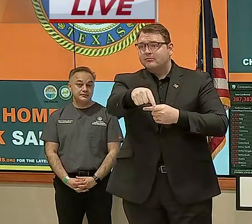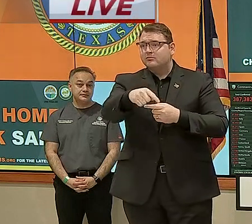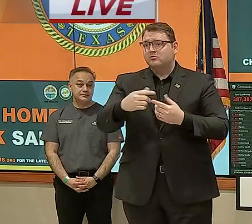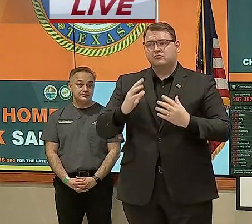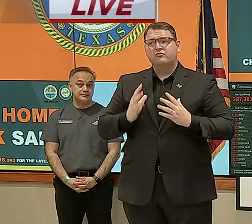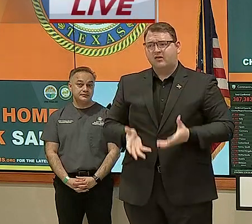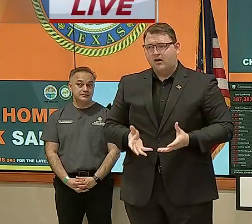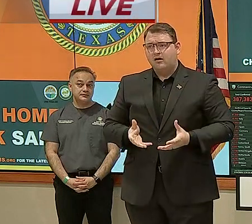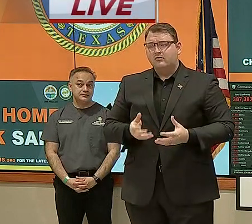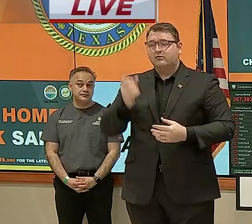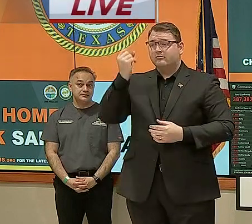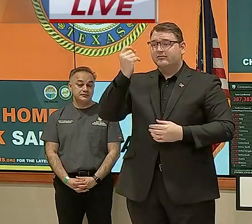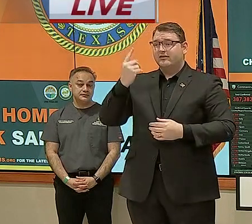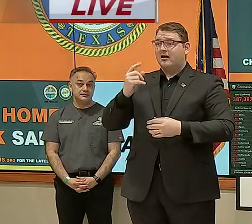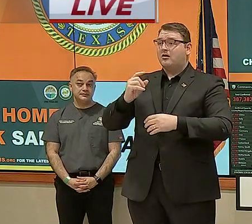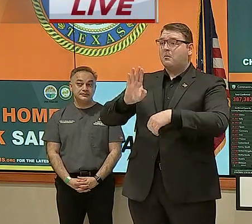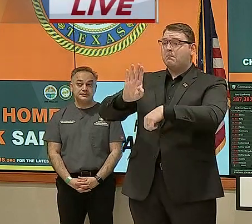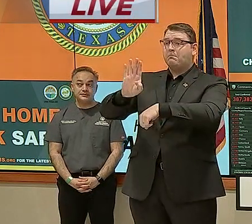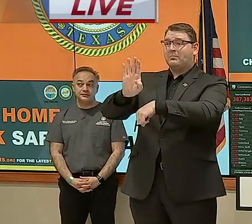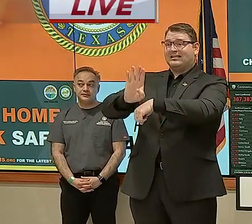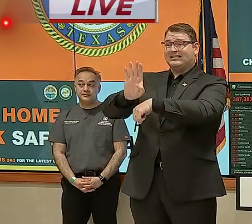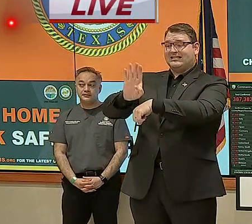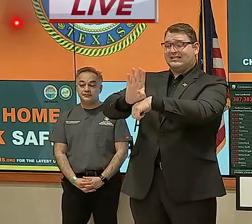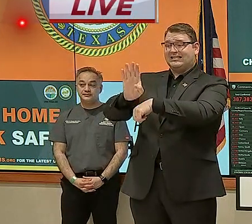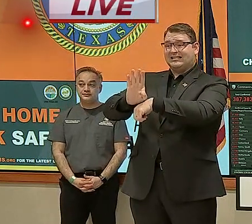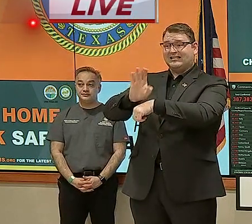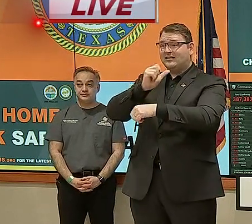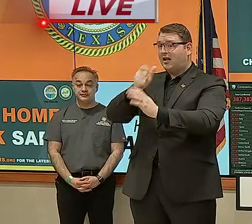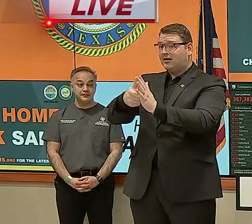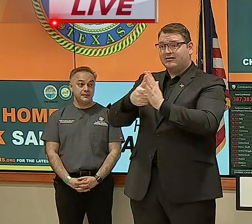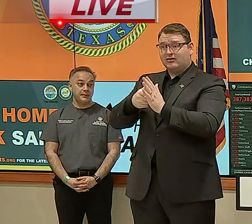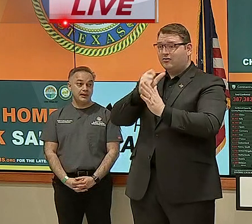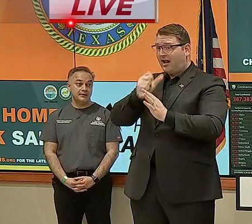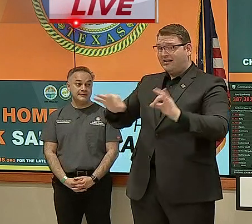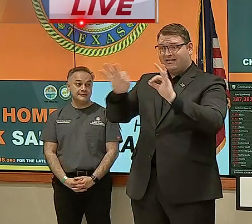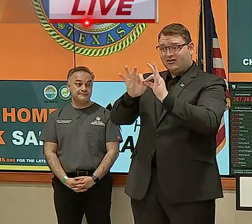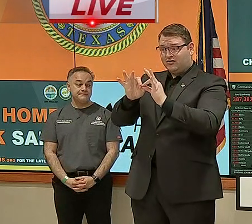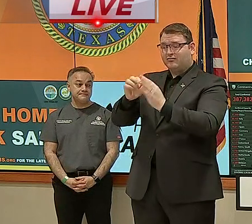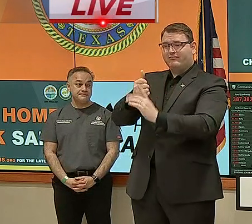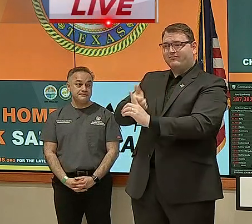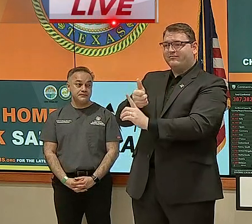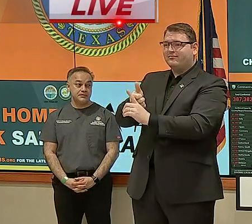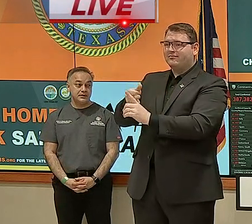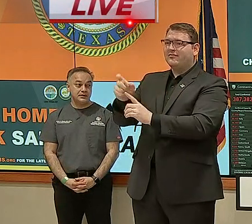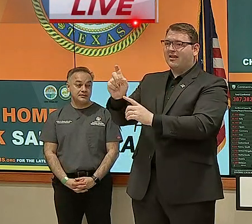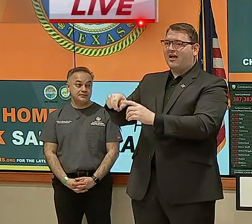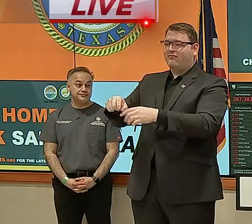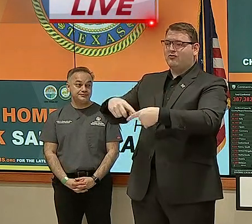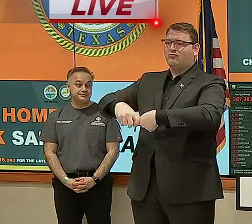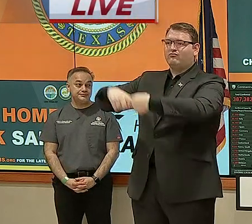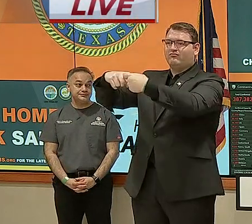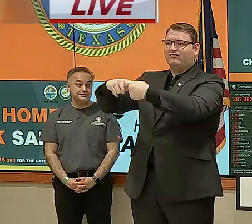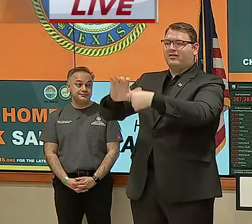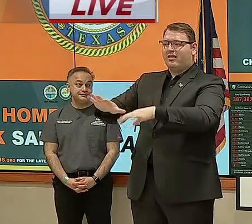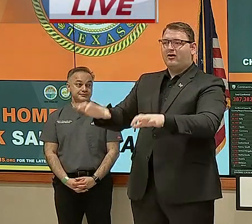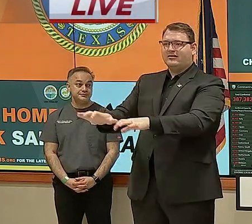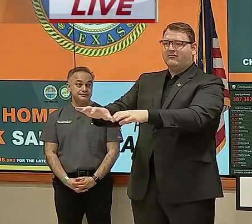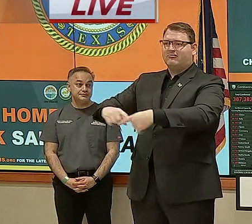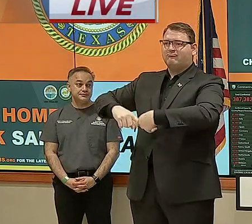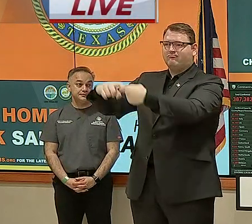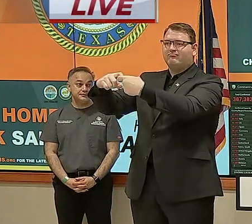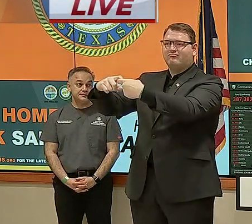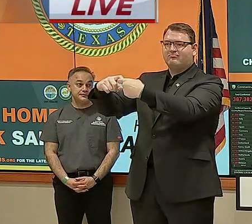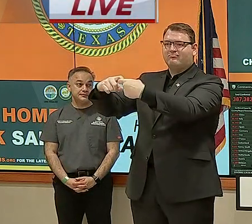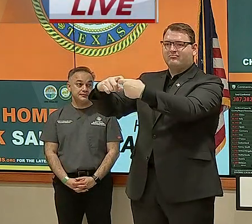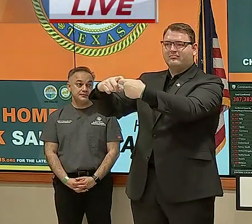ones, will be required to cease all activities. Essential businesses must comply with the 6-foot